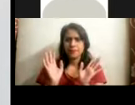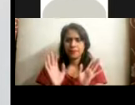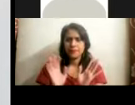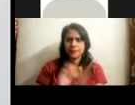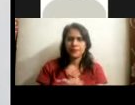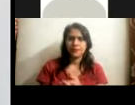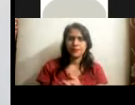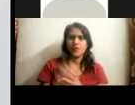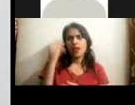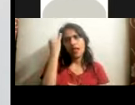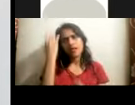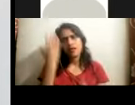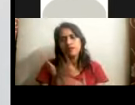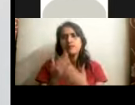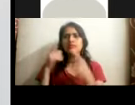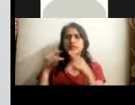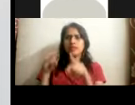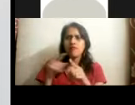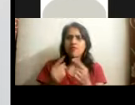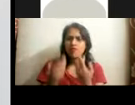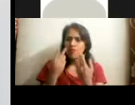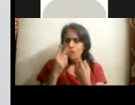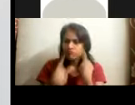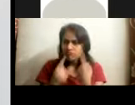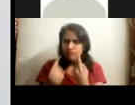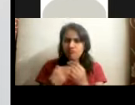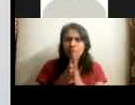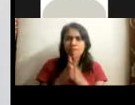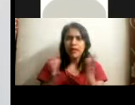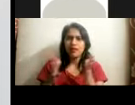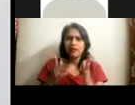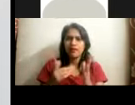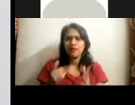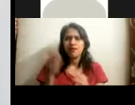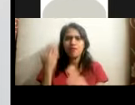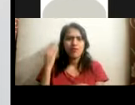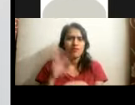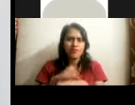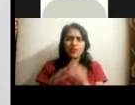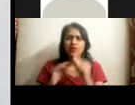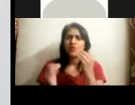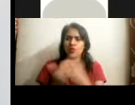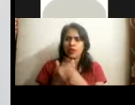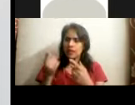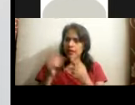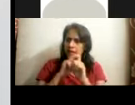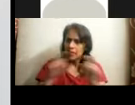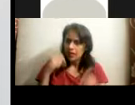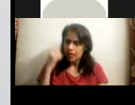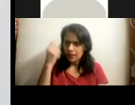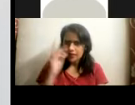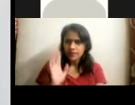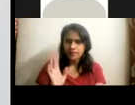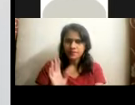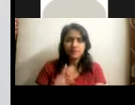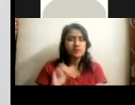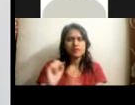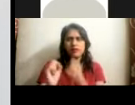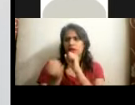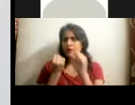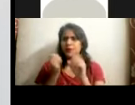idea that you would want to explore, or which you can explore through this type of study. Is it clear what you have to do? Nothing very